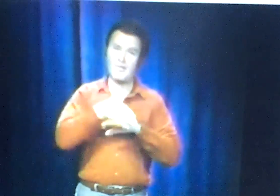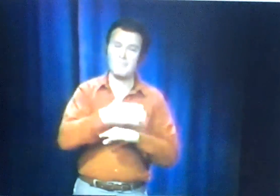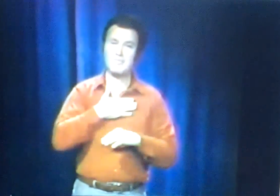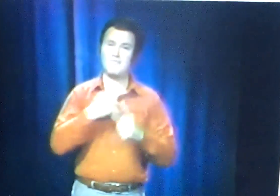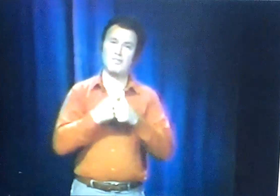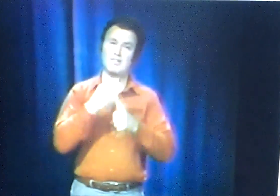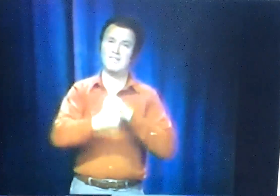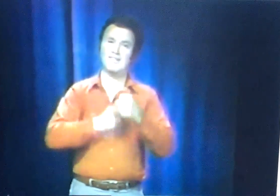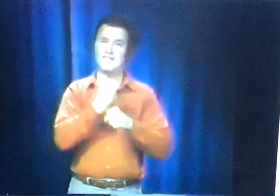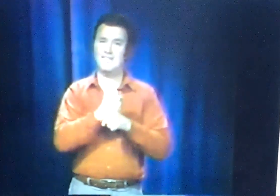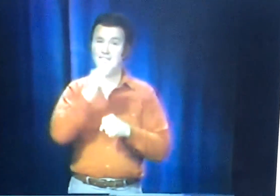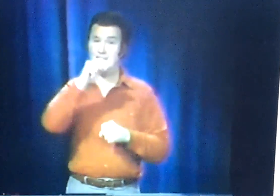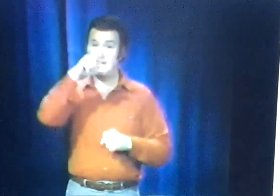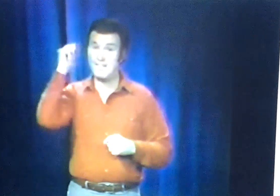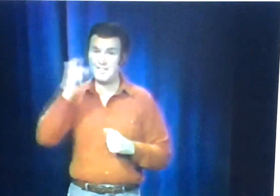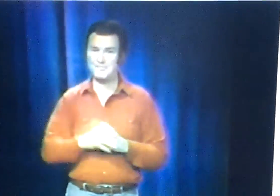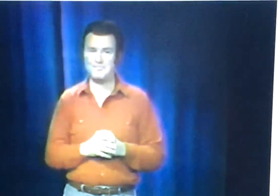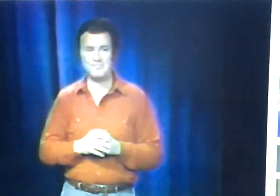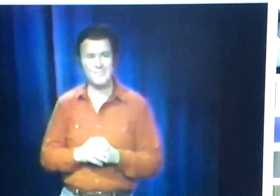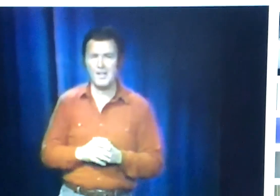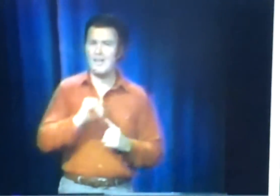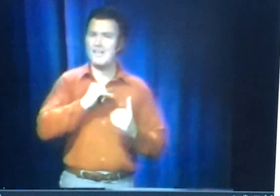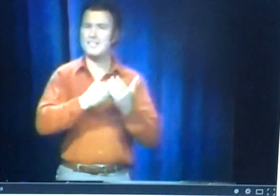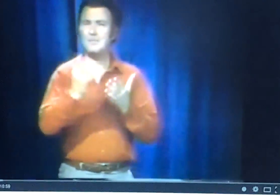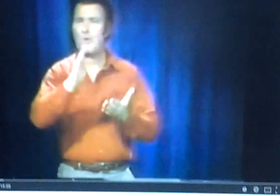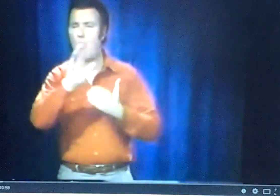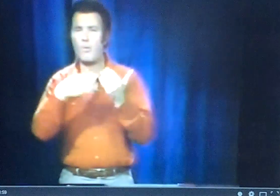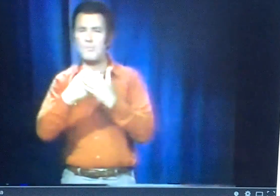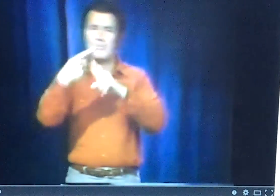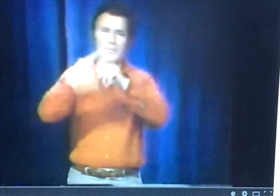so I wanted to try to find a summer job.